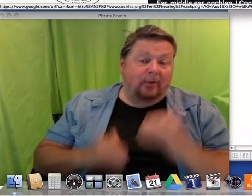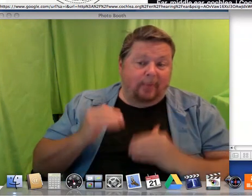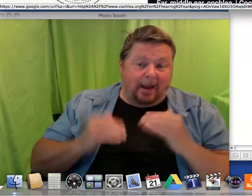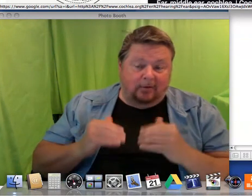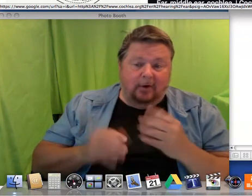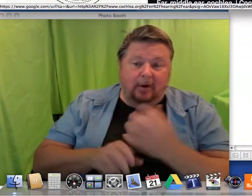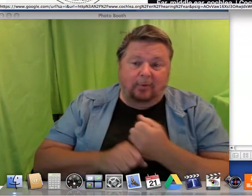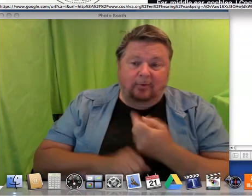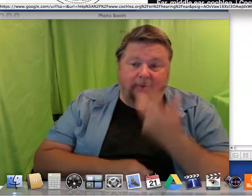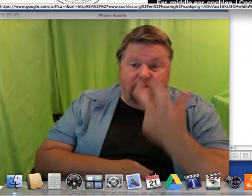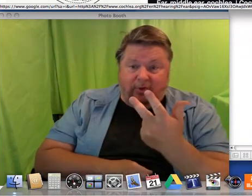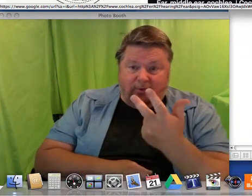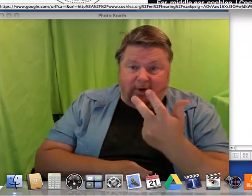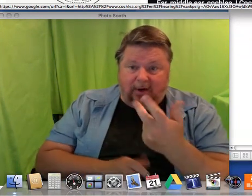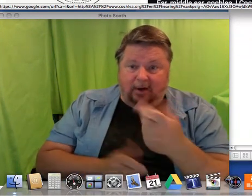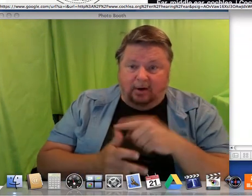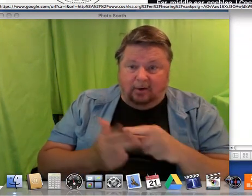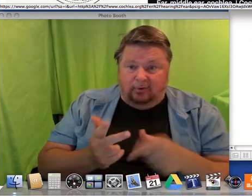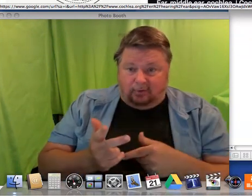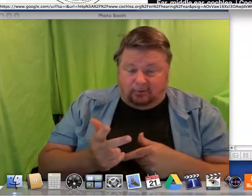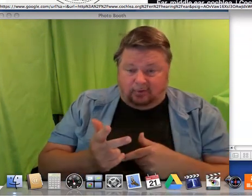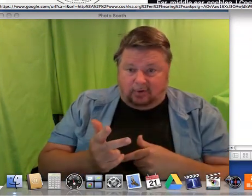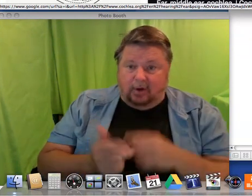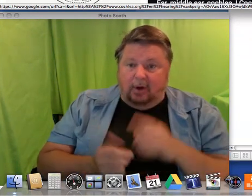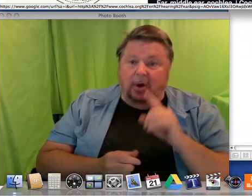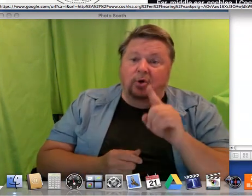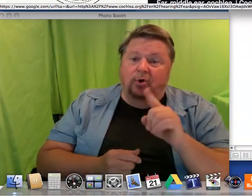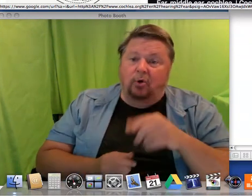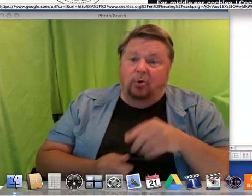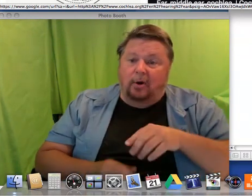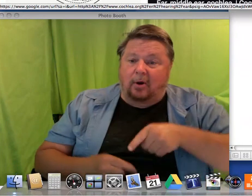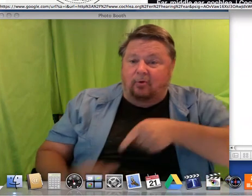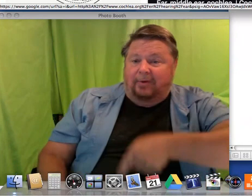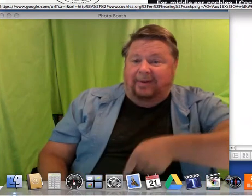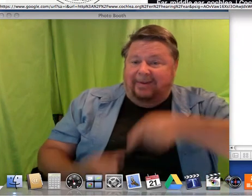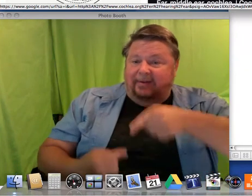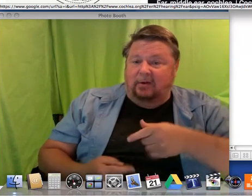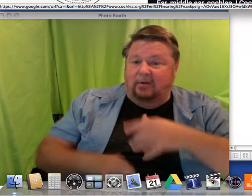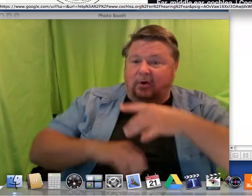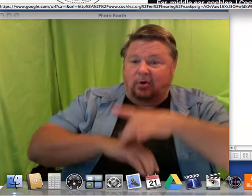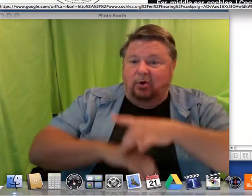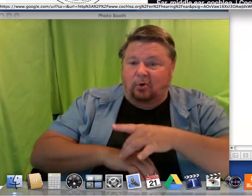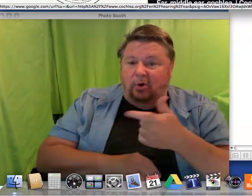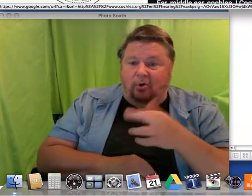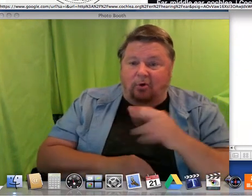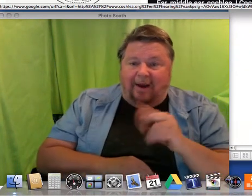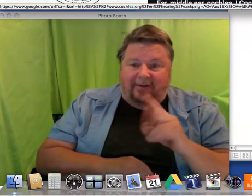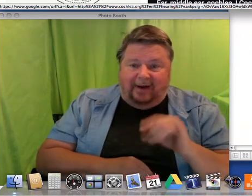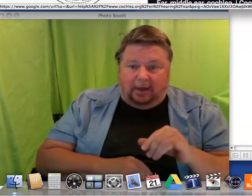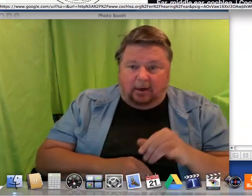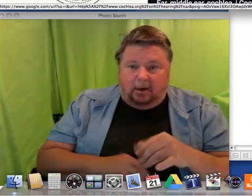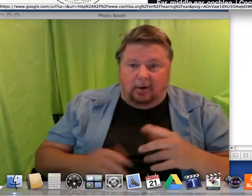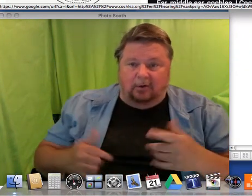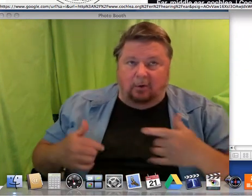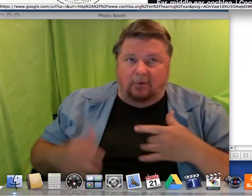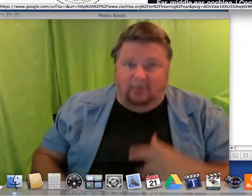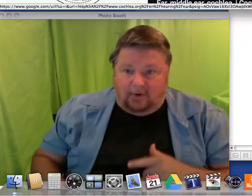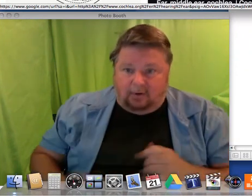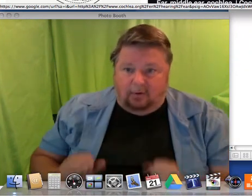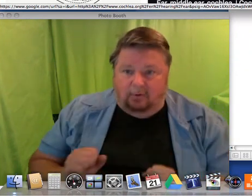of balance comes from three sources. Your resistance to gravity. So